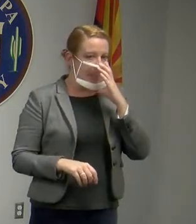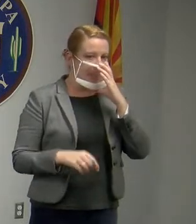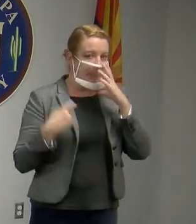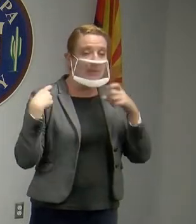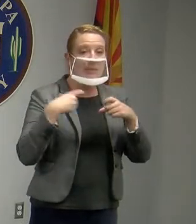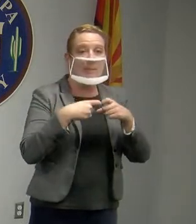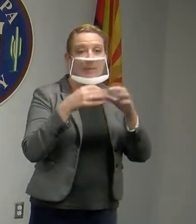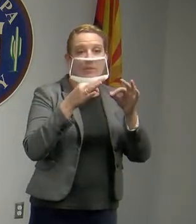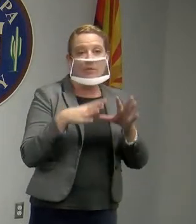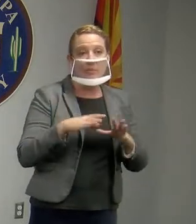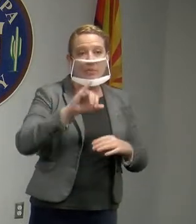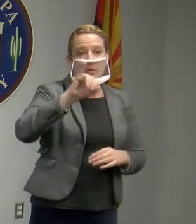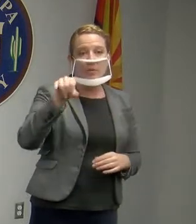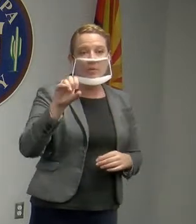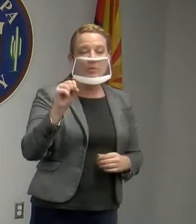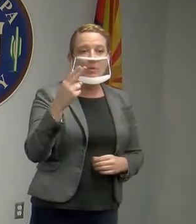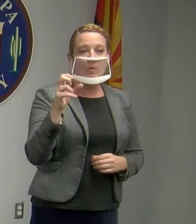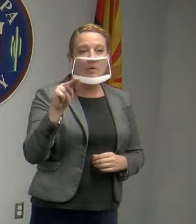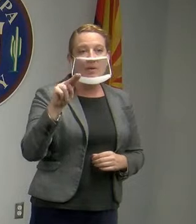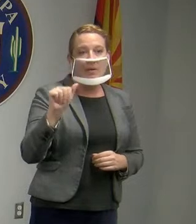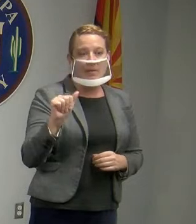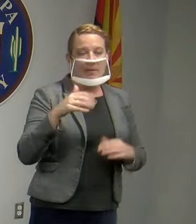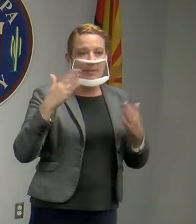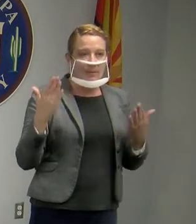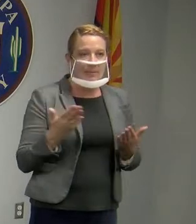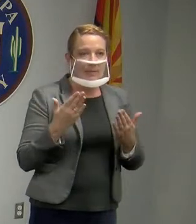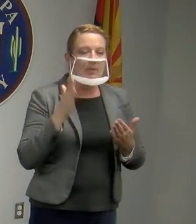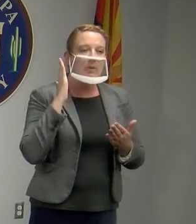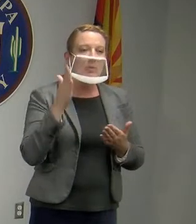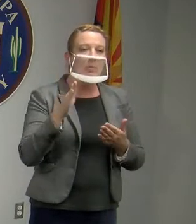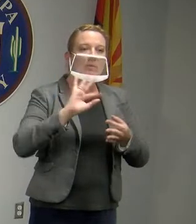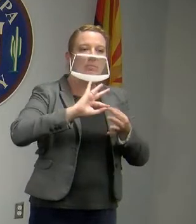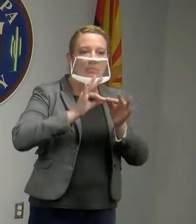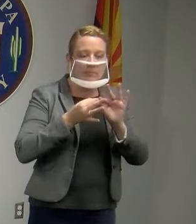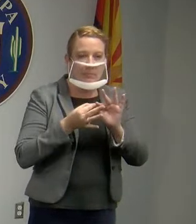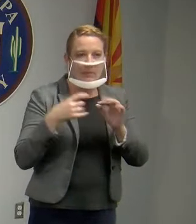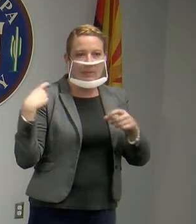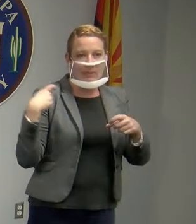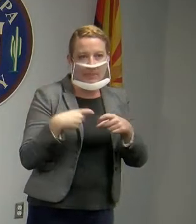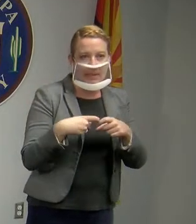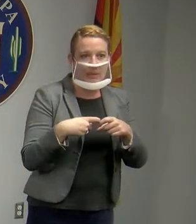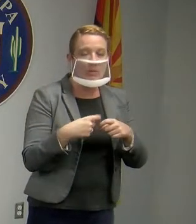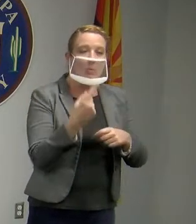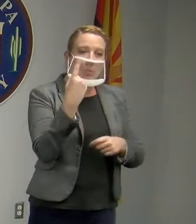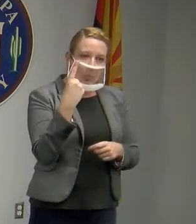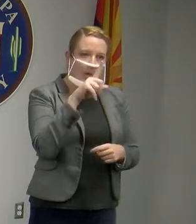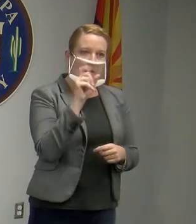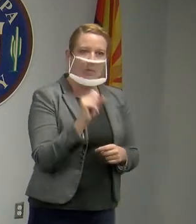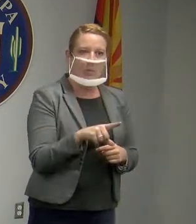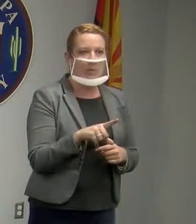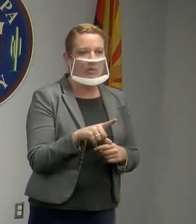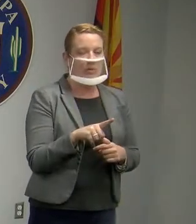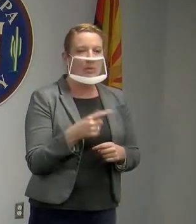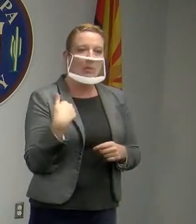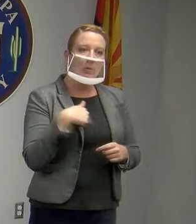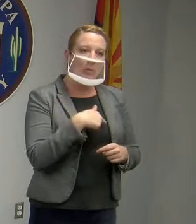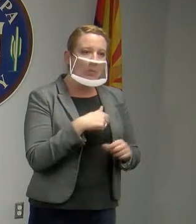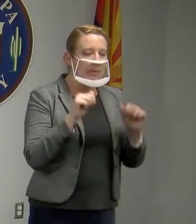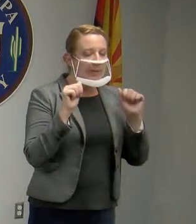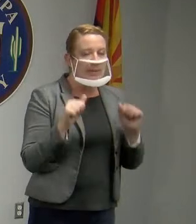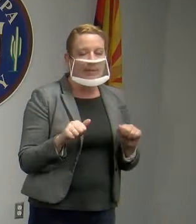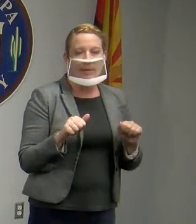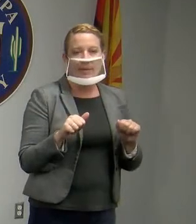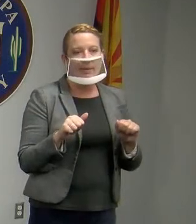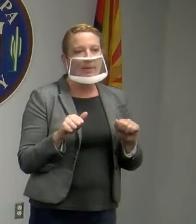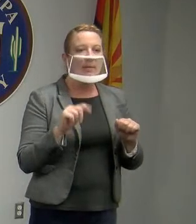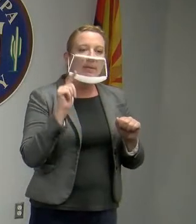She will be translating into Spanish. That's also very important. So if you ask one question at a time, we're almost always able to get around to those second